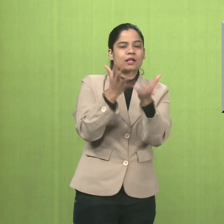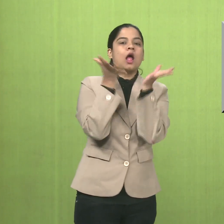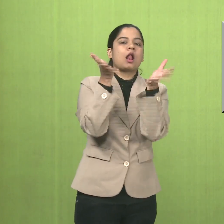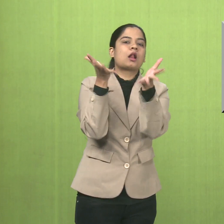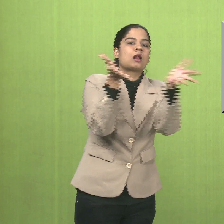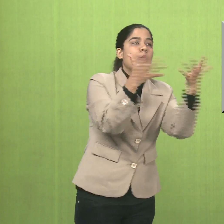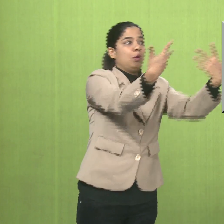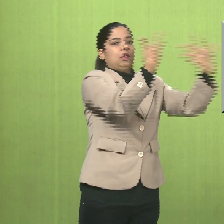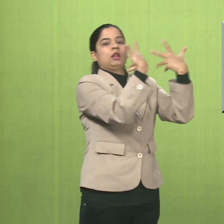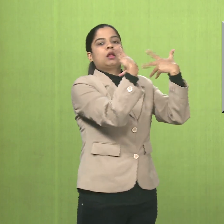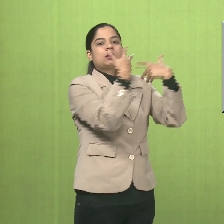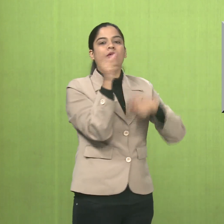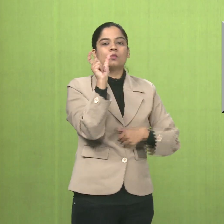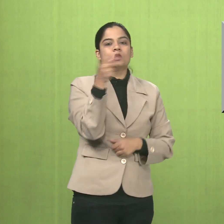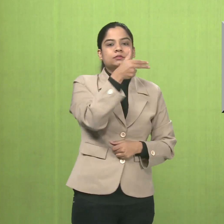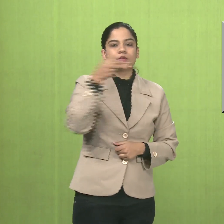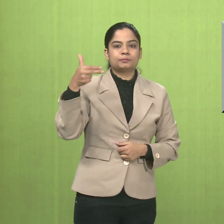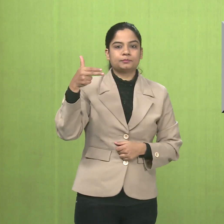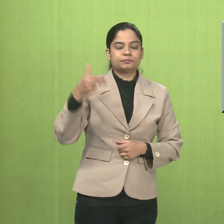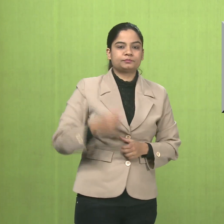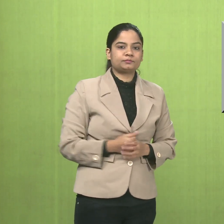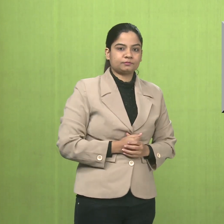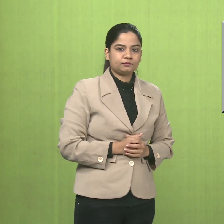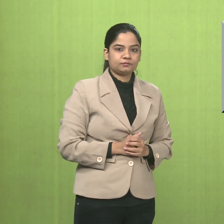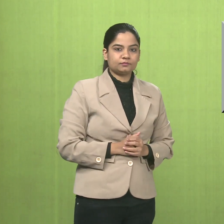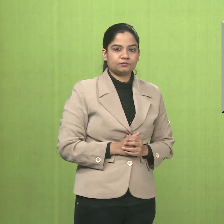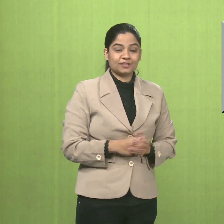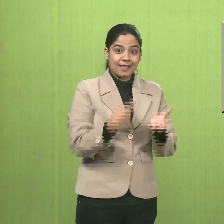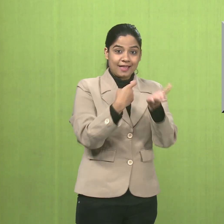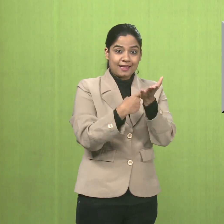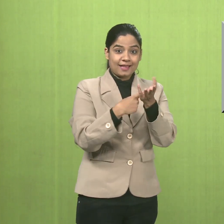the kid. The father can also get angry. Anybody can get angry and scold.